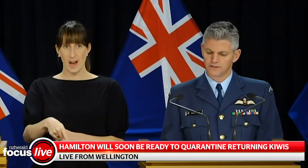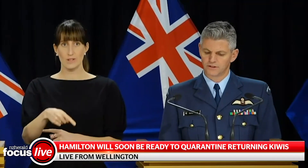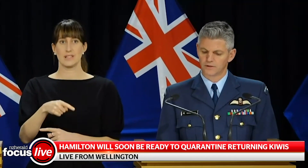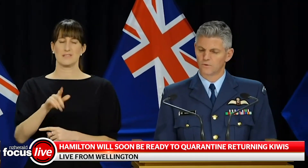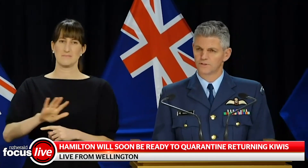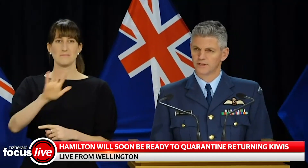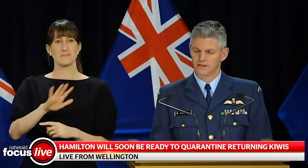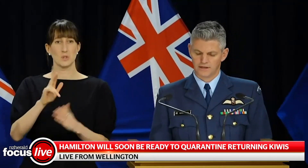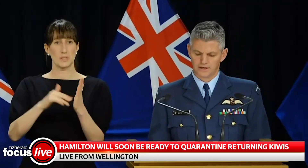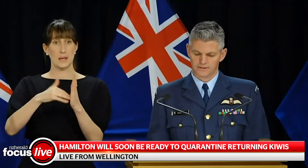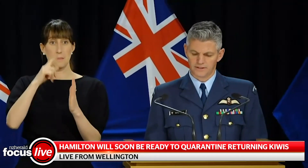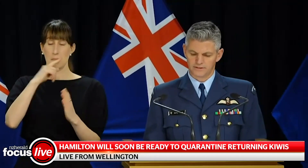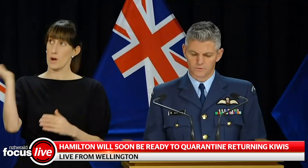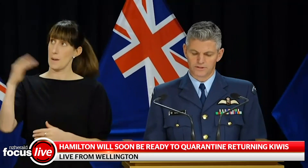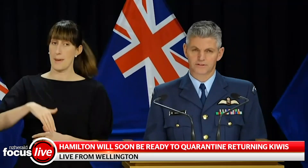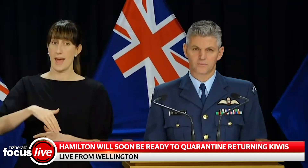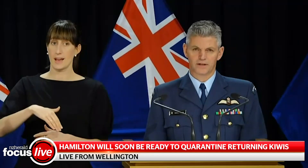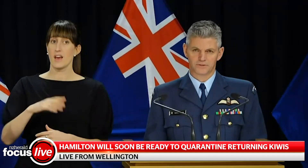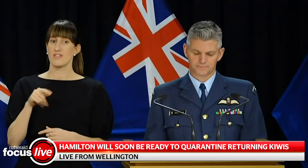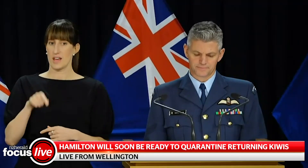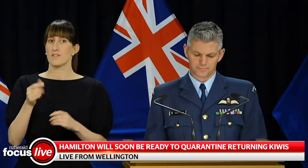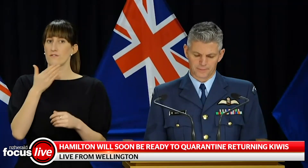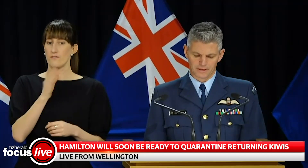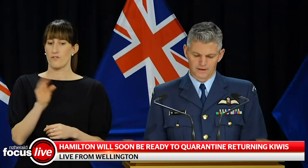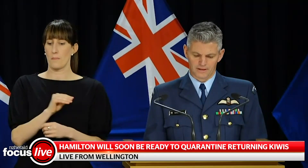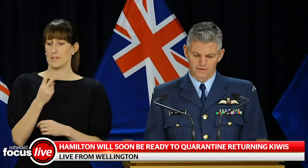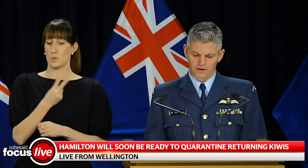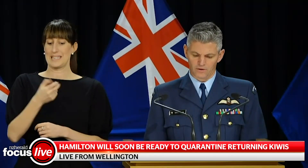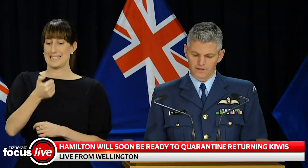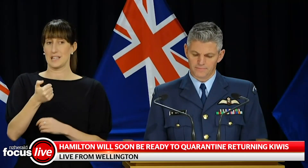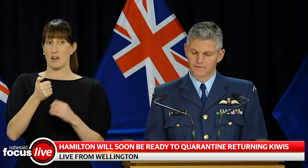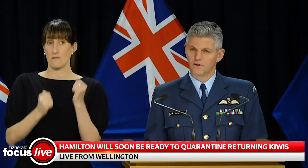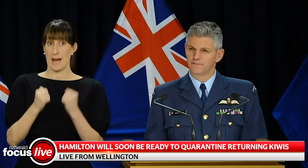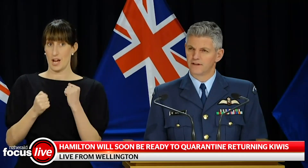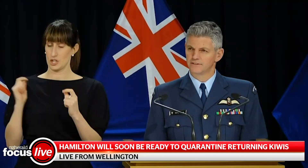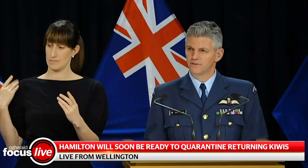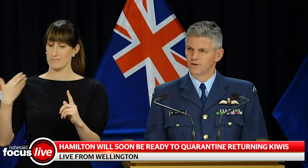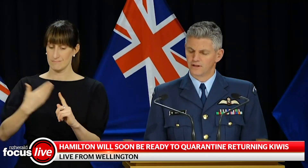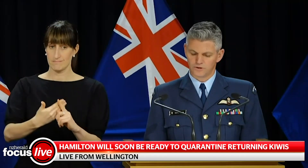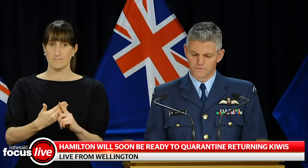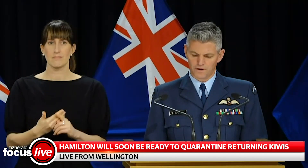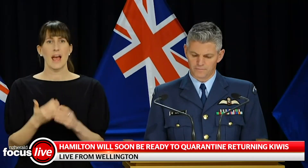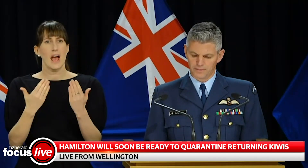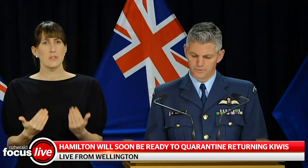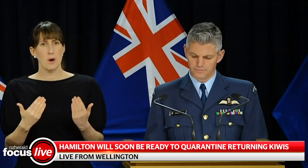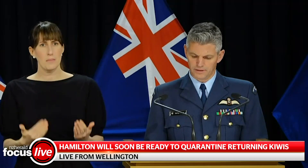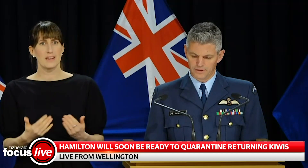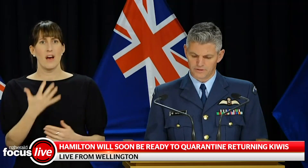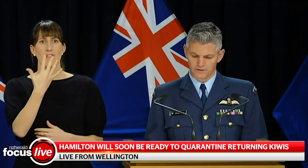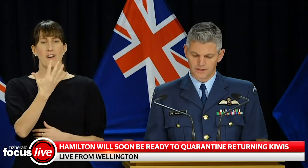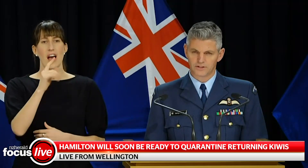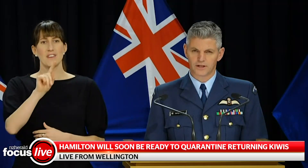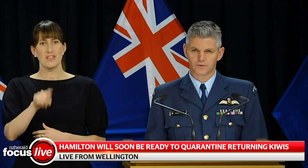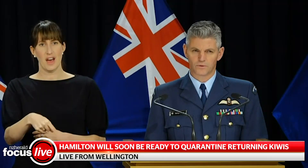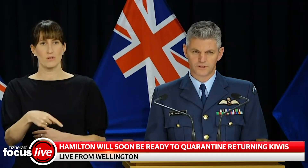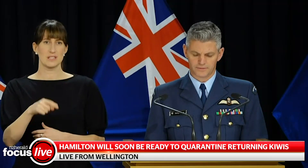managed isolation and quarantine since the 26th of March. There are currently 5,305 people in